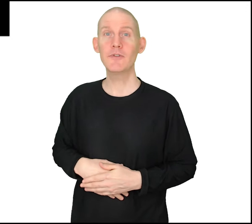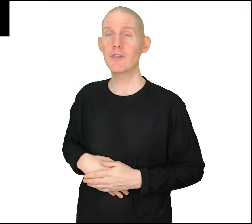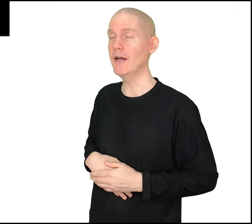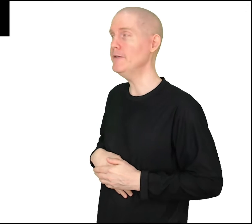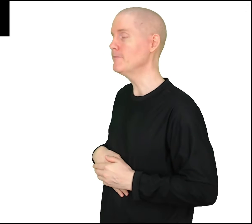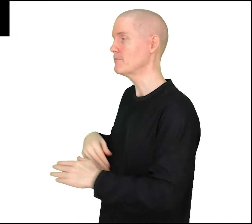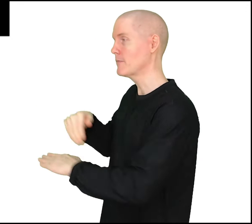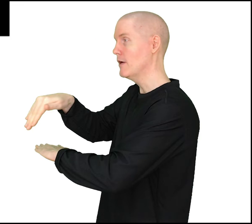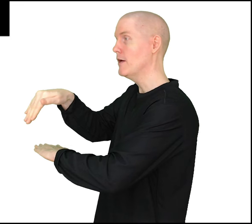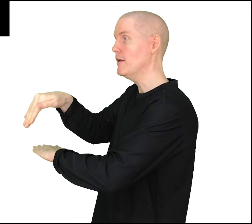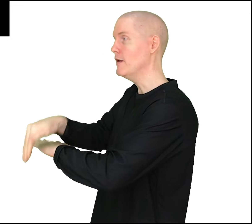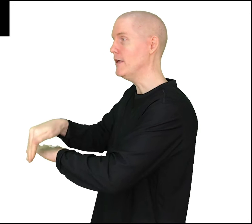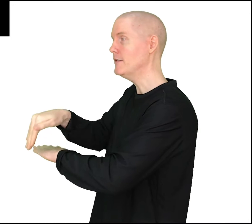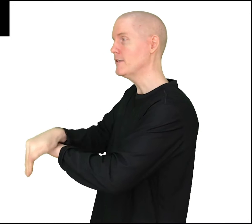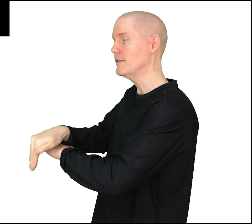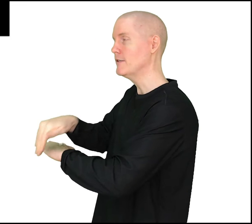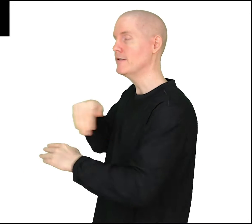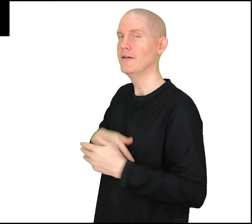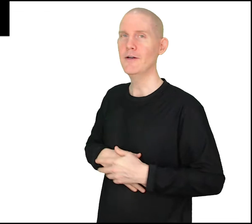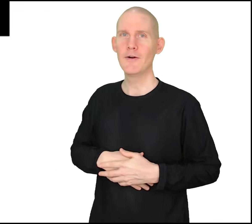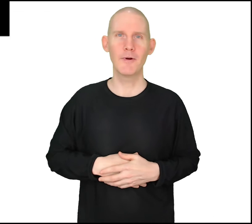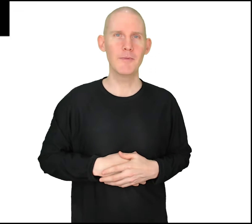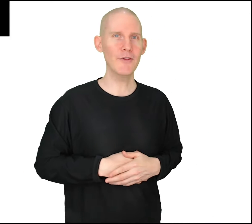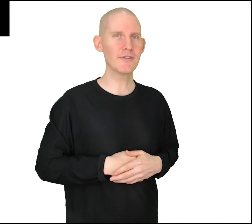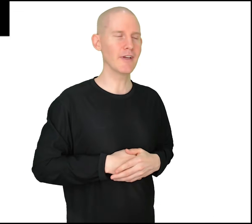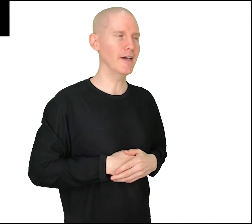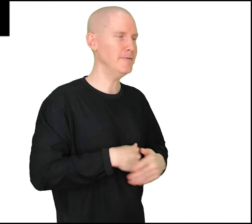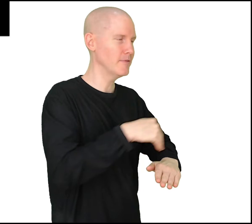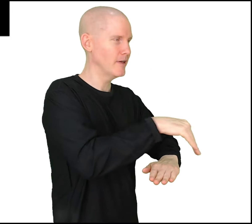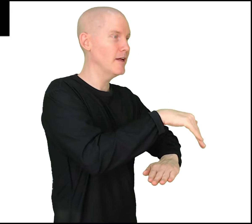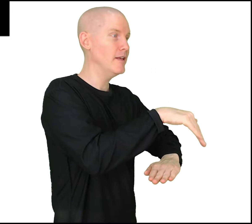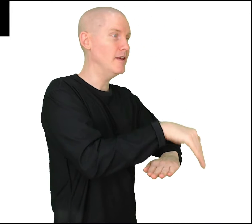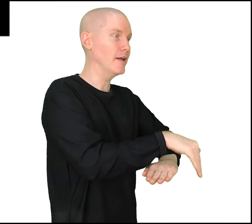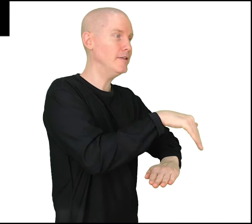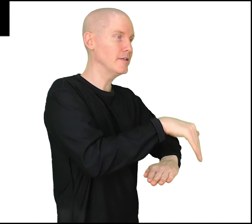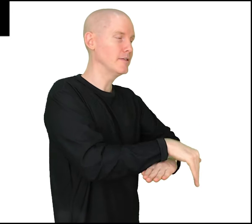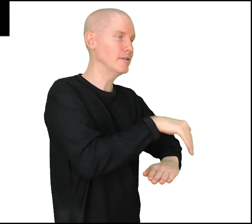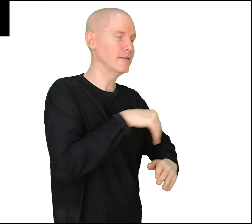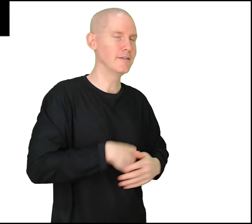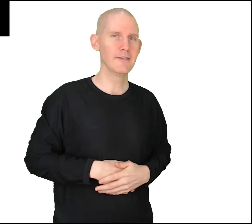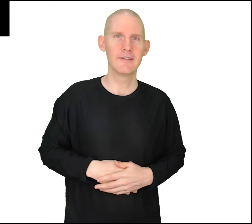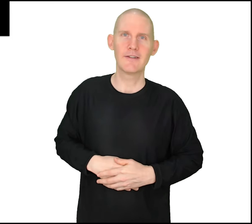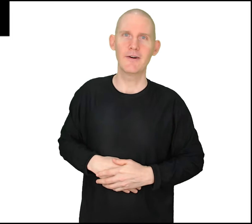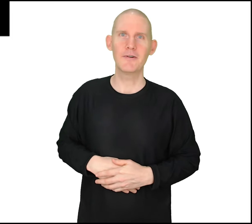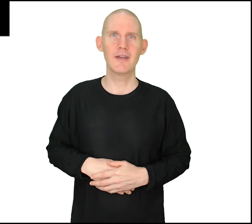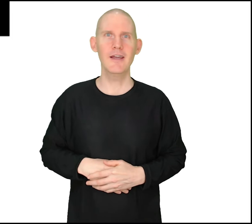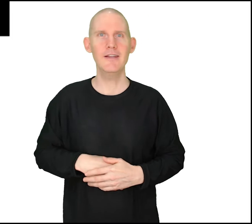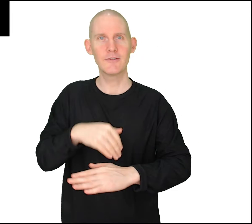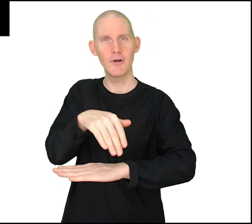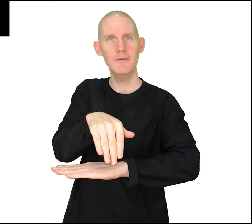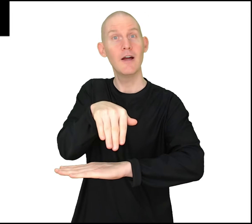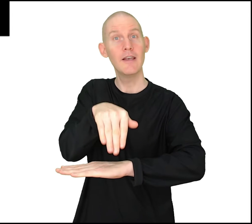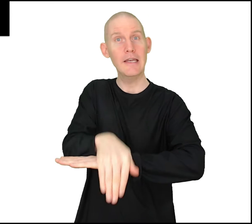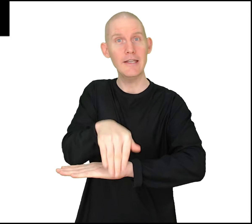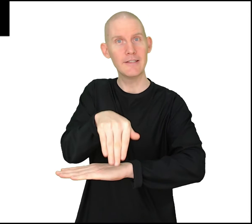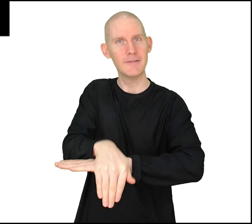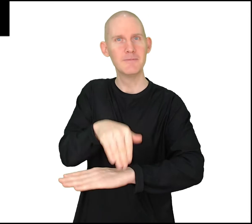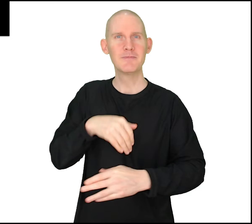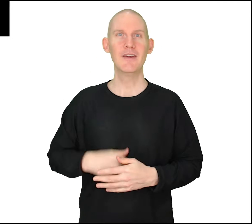side, night. From the other side, night. Okay, so night. Let's